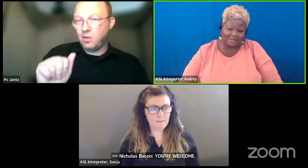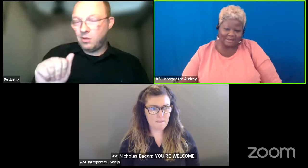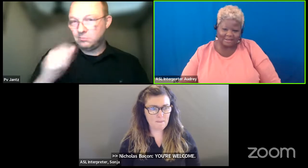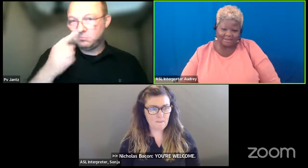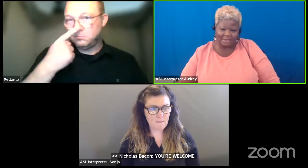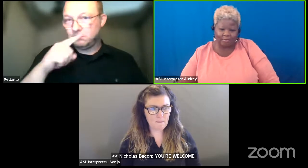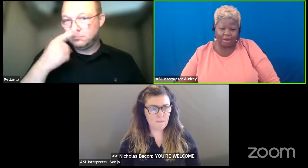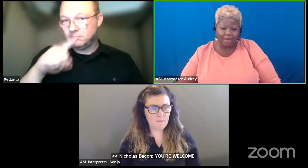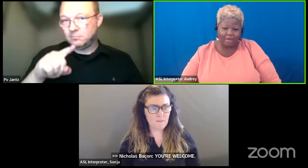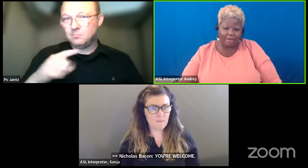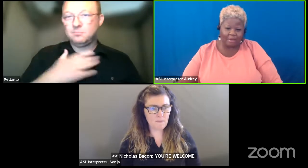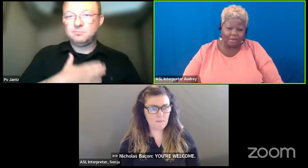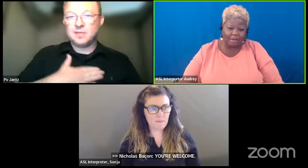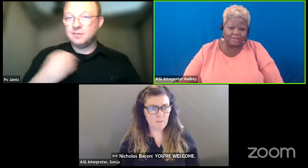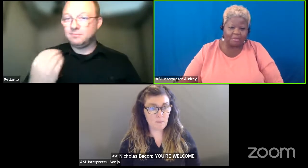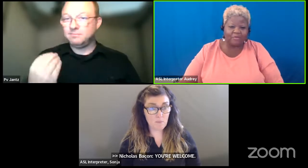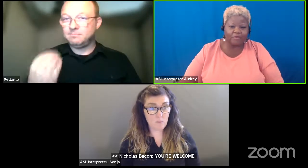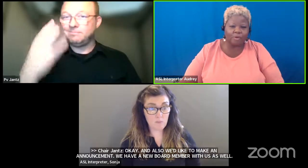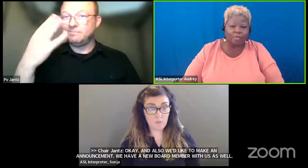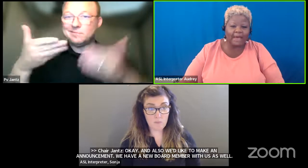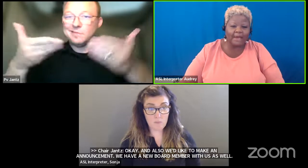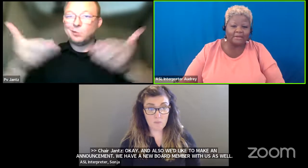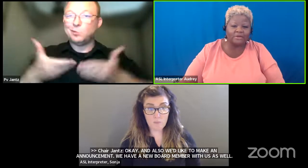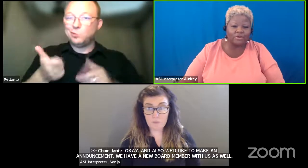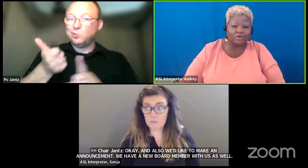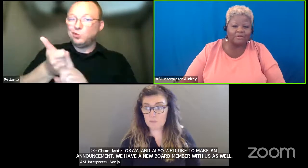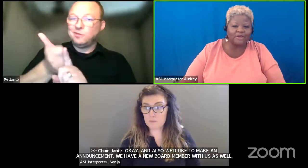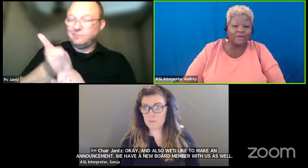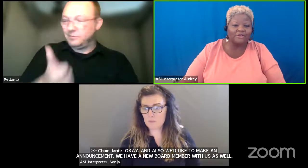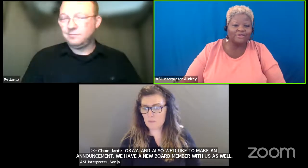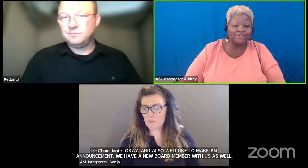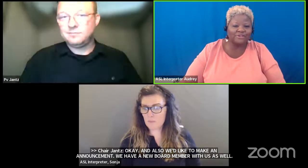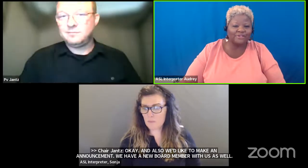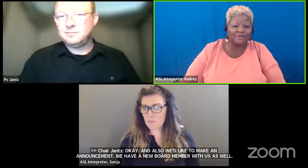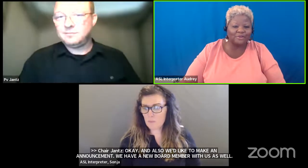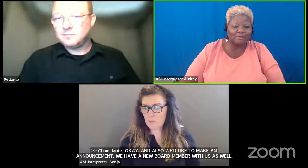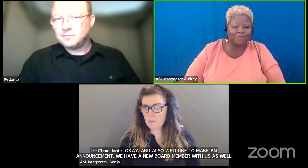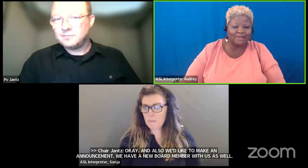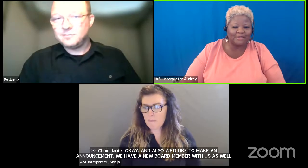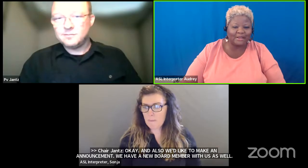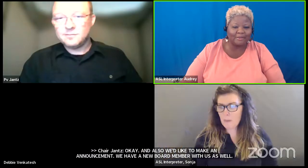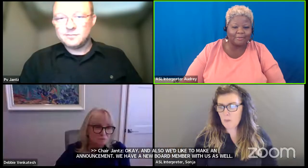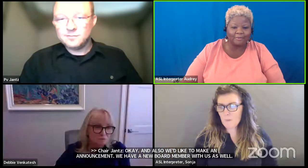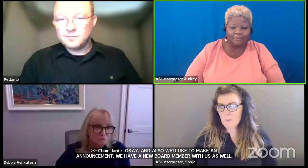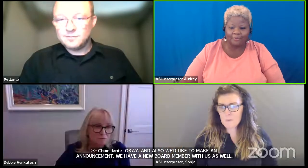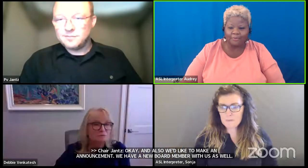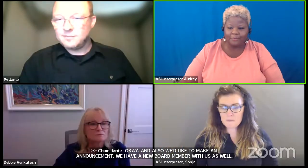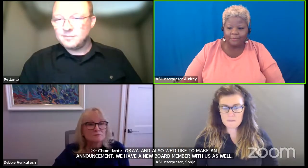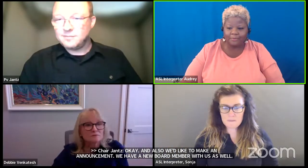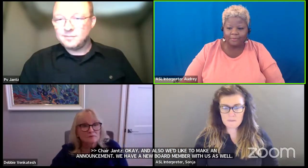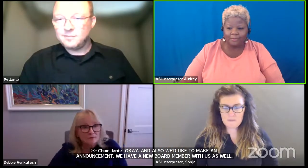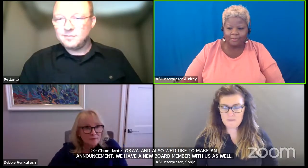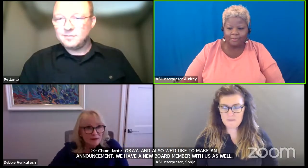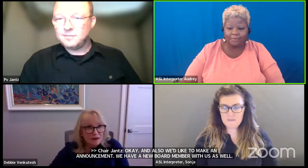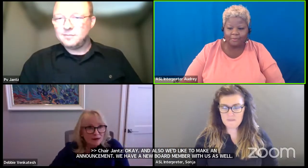is Deborah. Deborah, if you don't mind, turning on your video and introducing yourself to the board at this time.